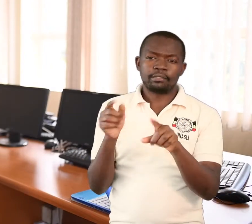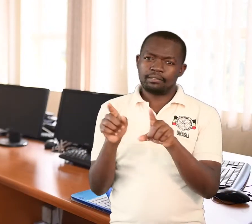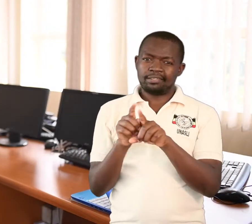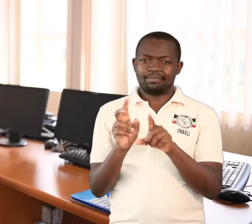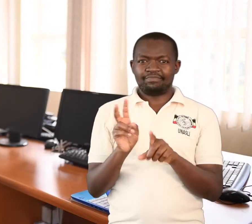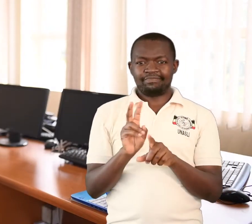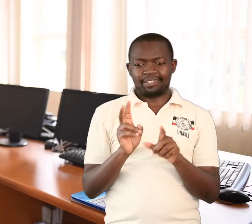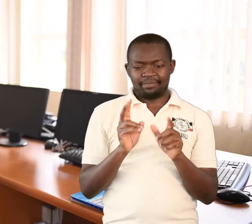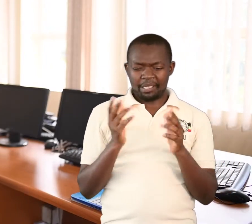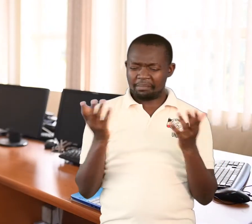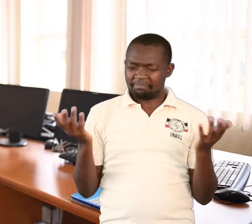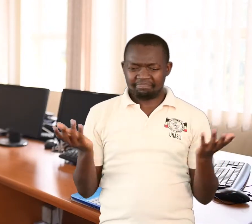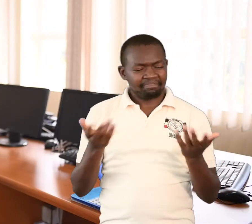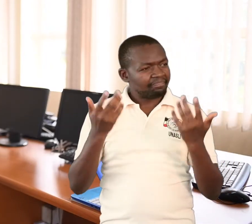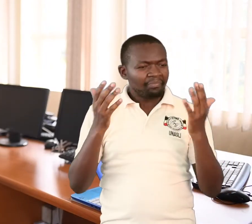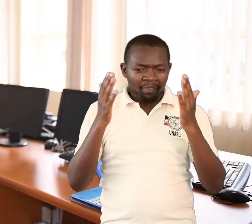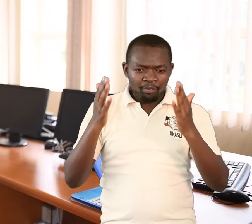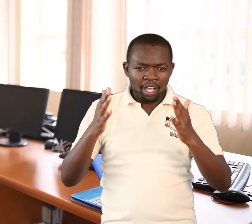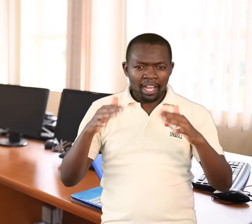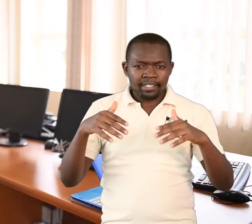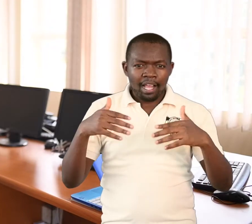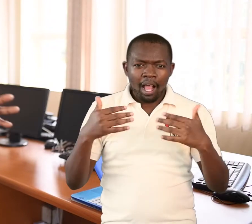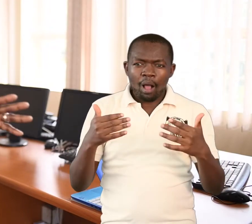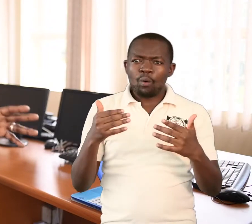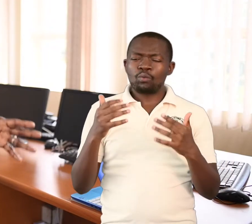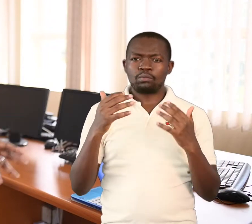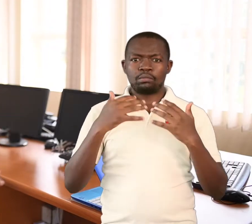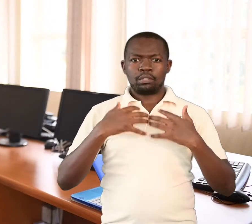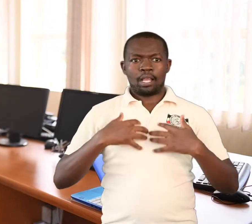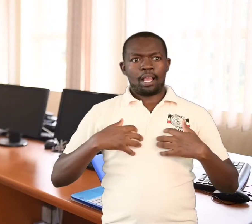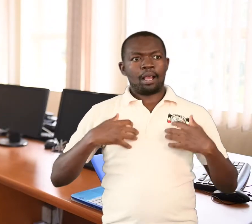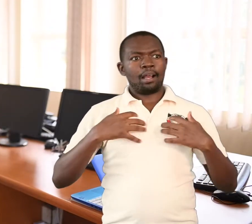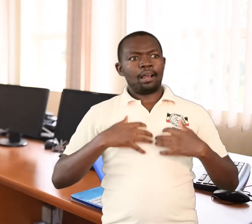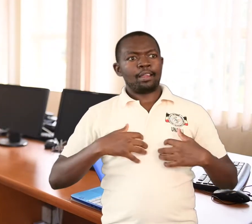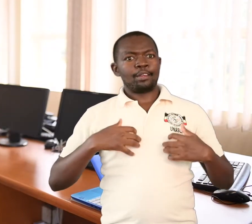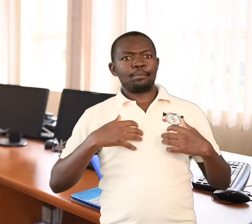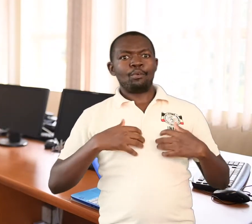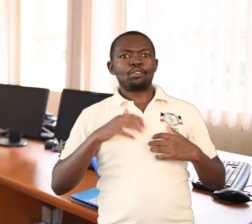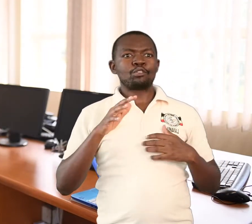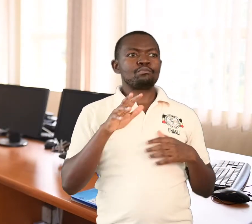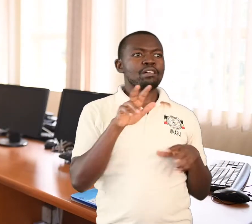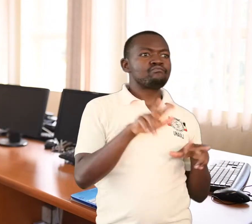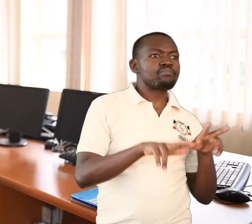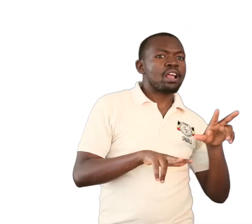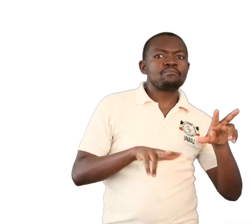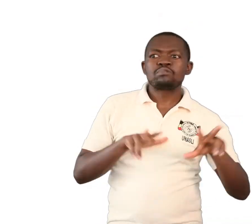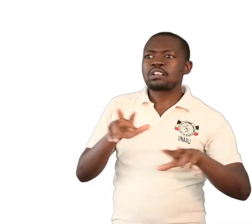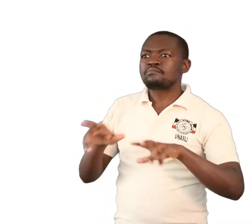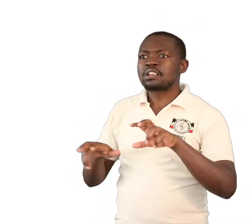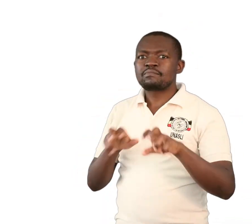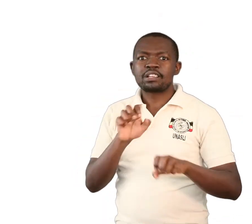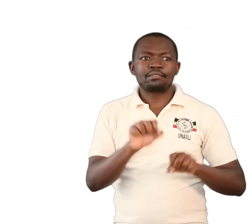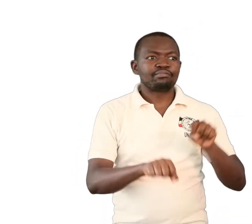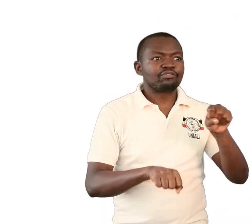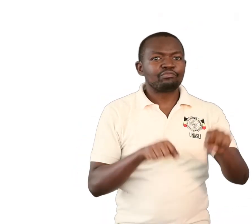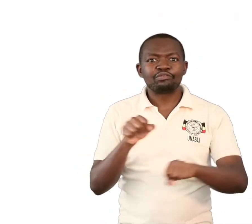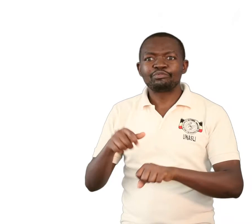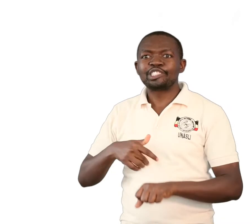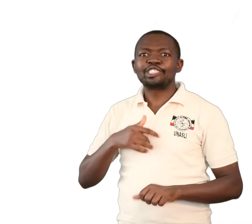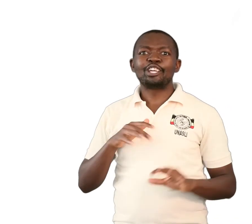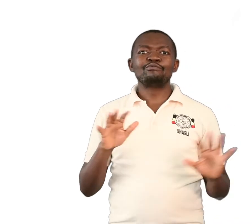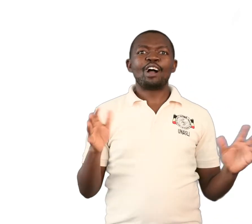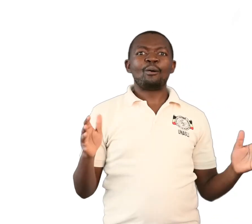at the way the animals live. It looks at the landscape,